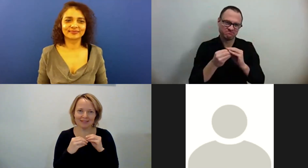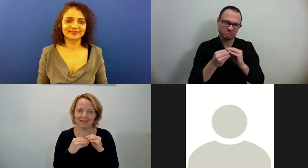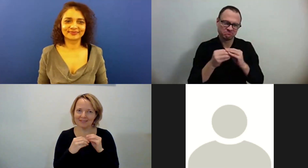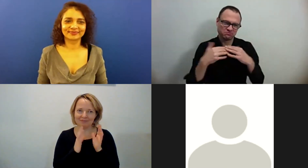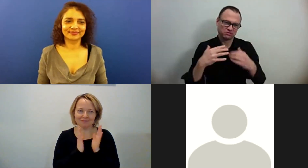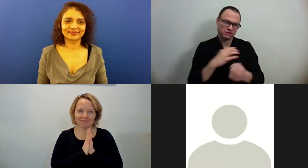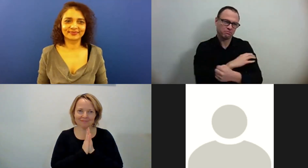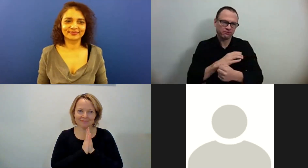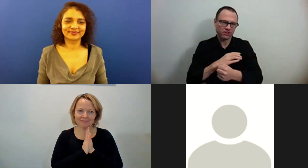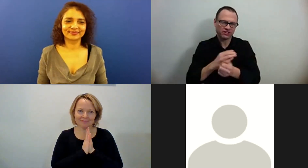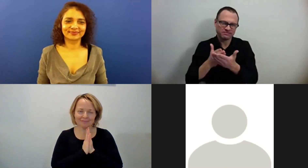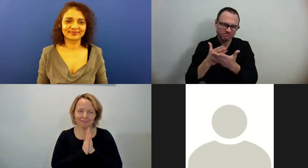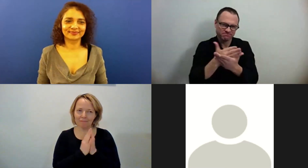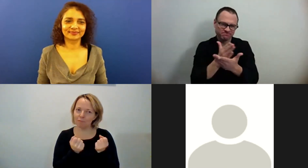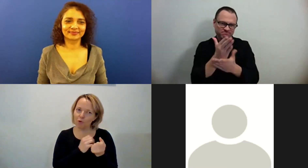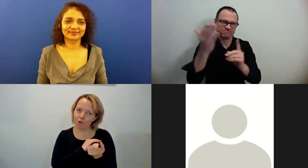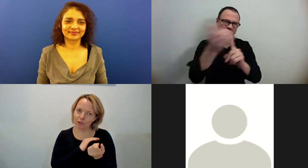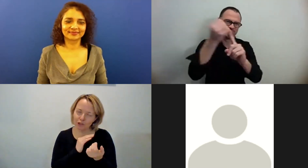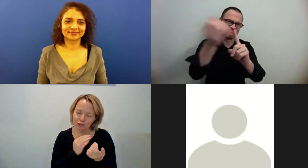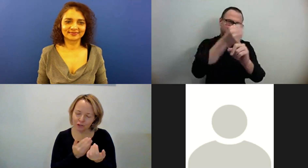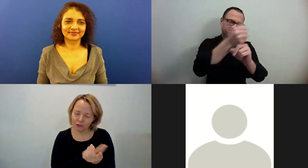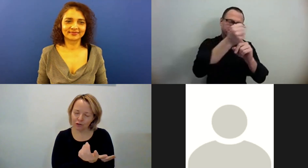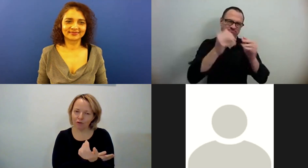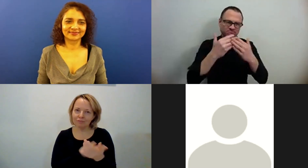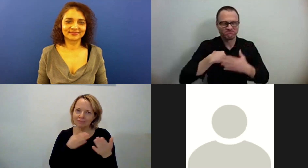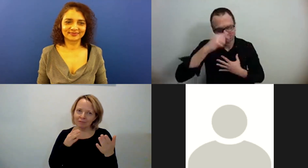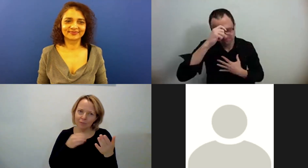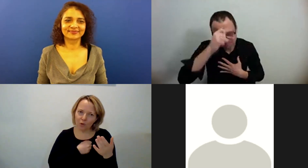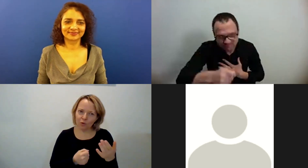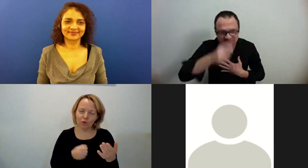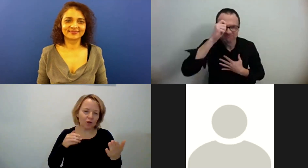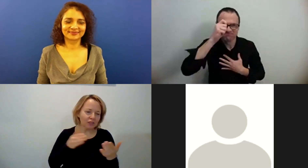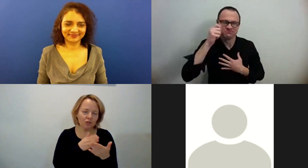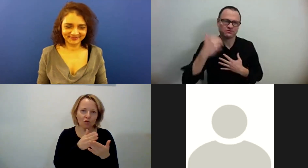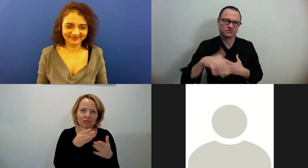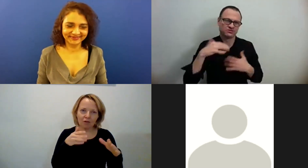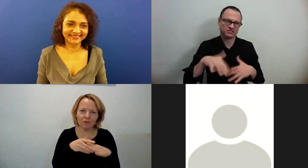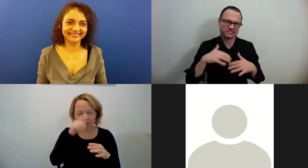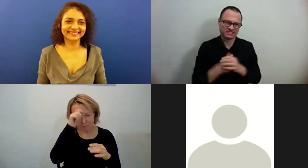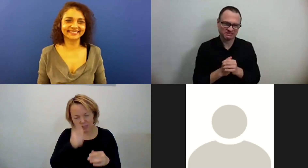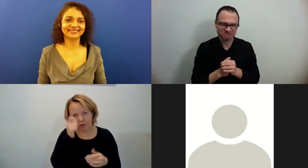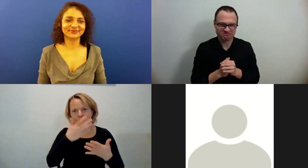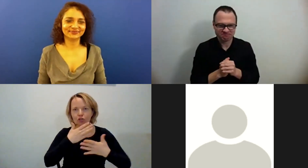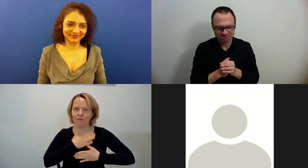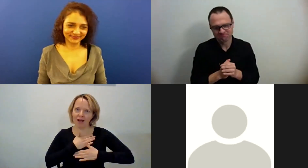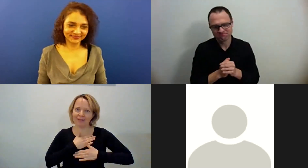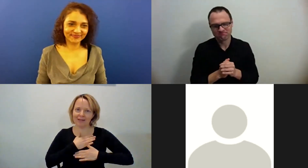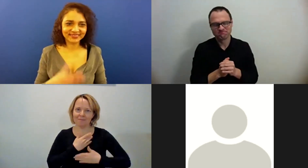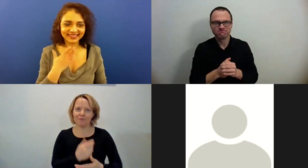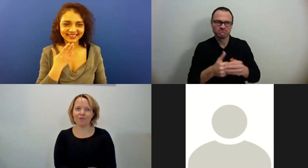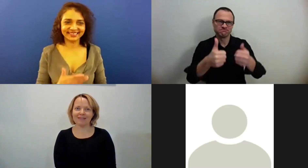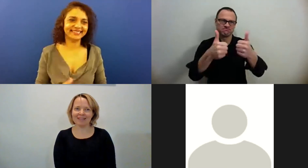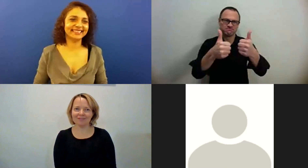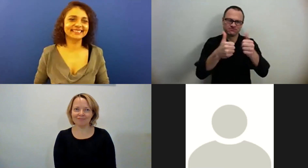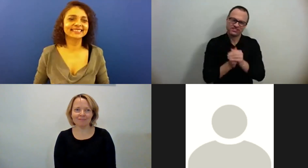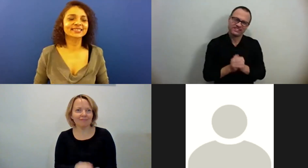thank you so much for your presentation. Really powerful. Your life story, your achievements, a